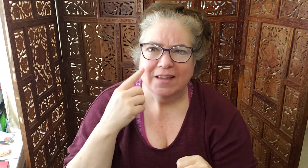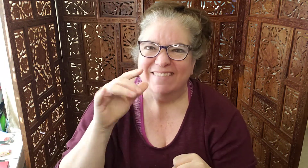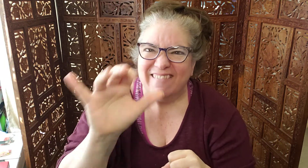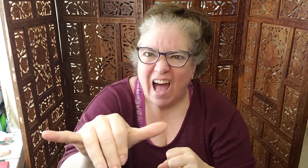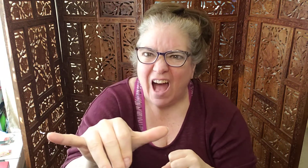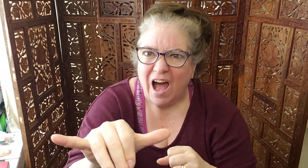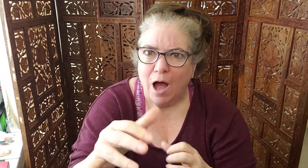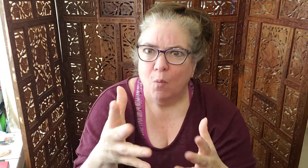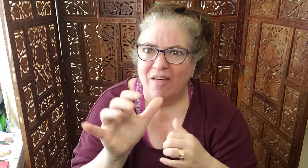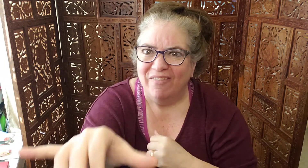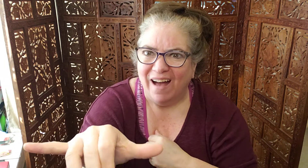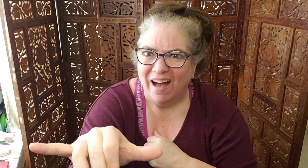Could it be